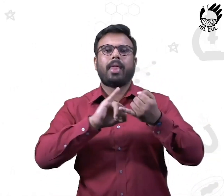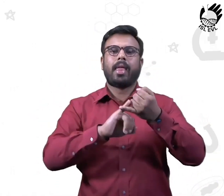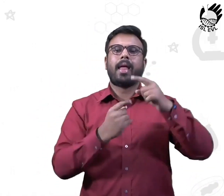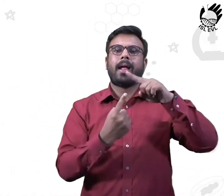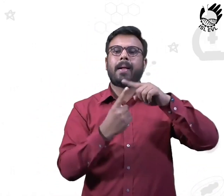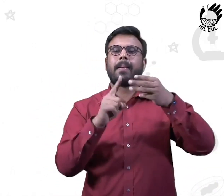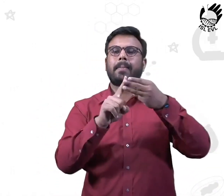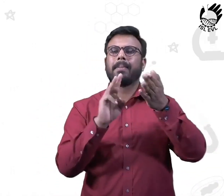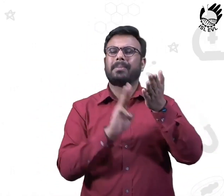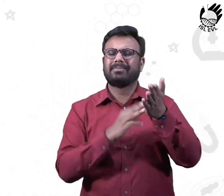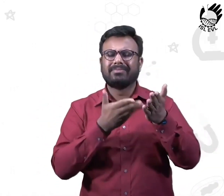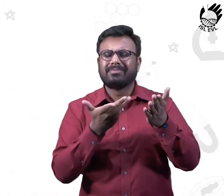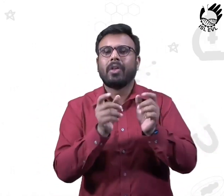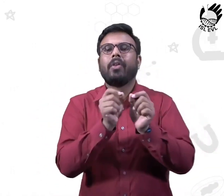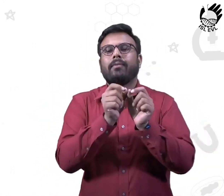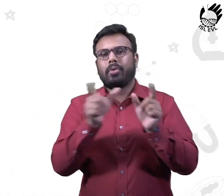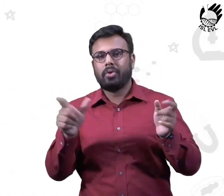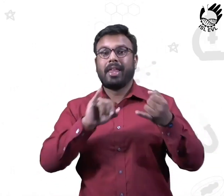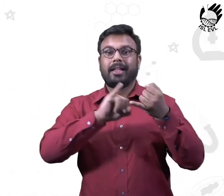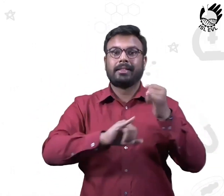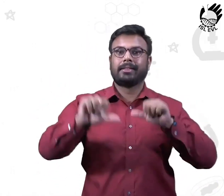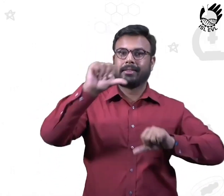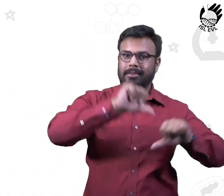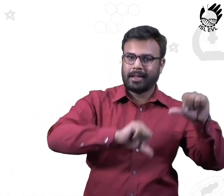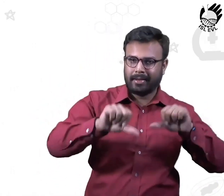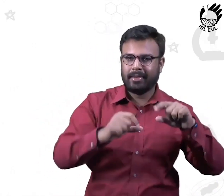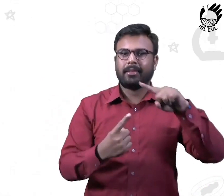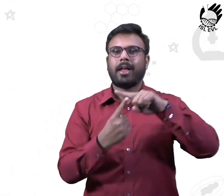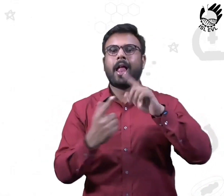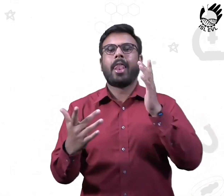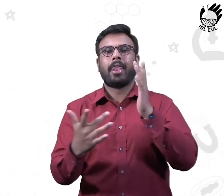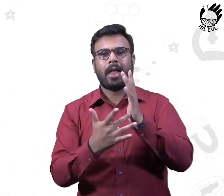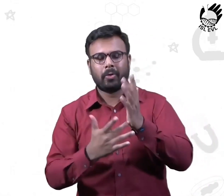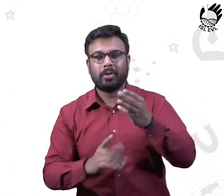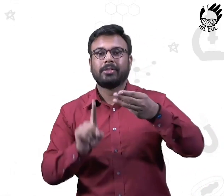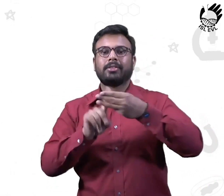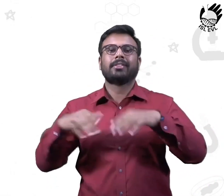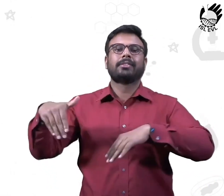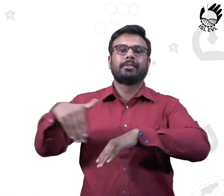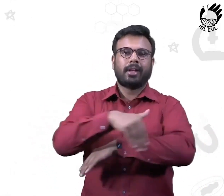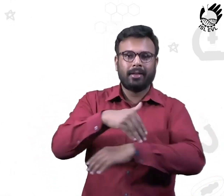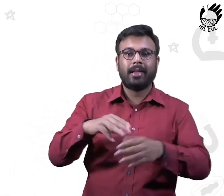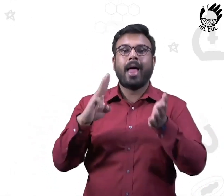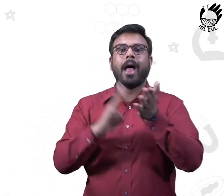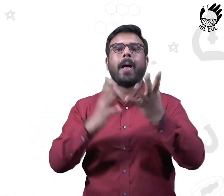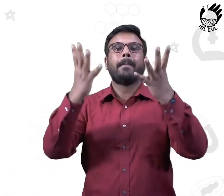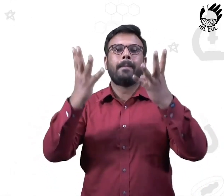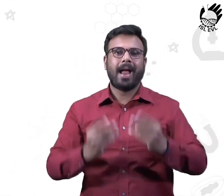ISLEVL, has so far translated over a hundred science videos produced by CSIR